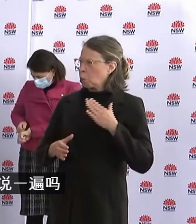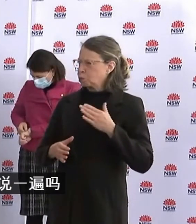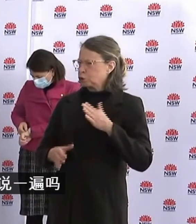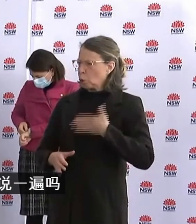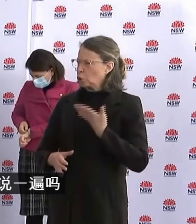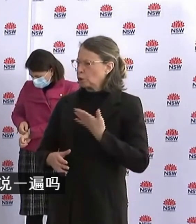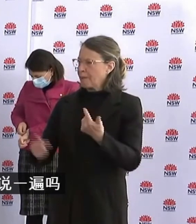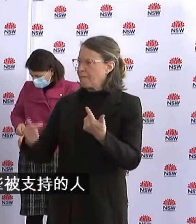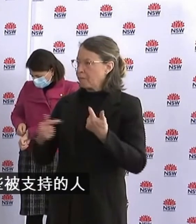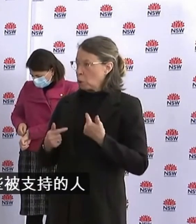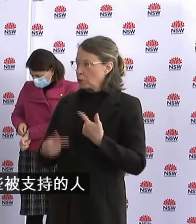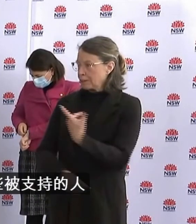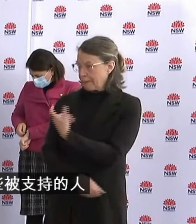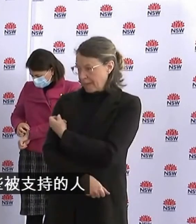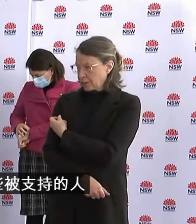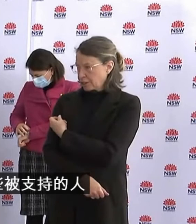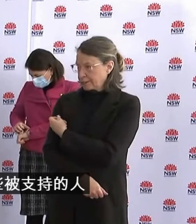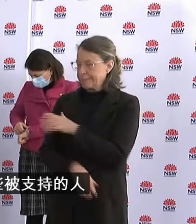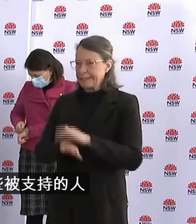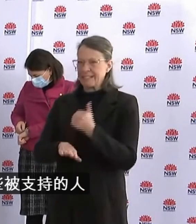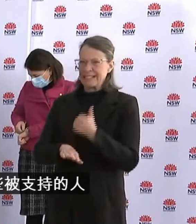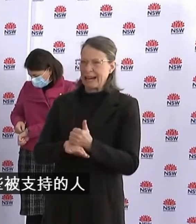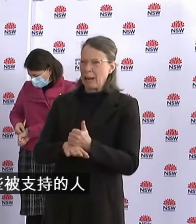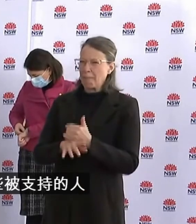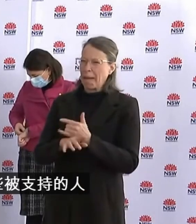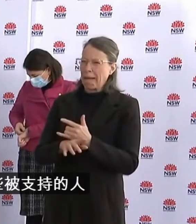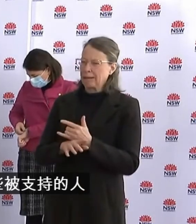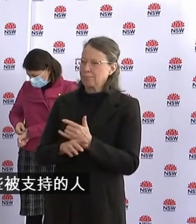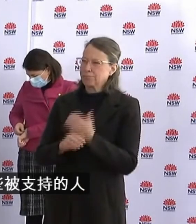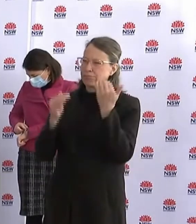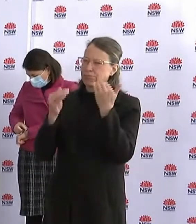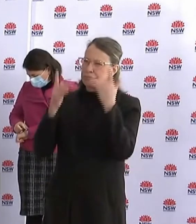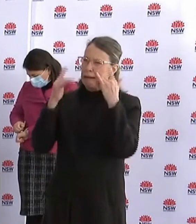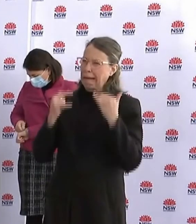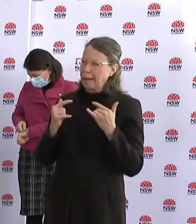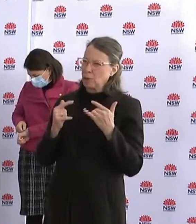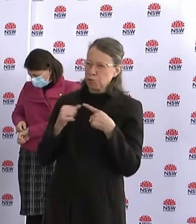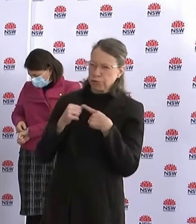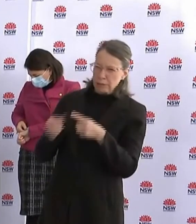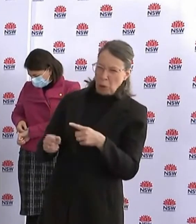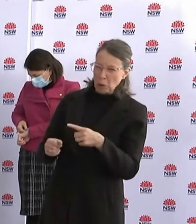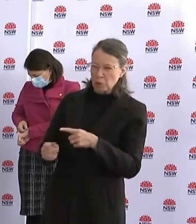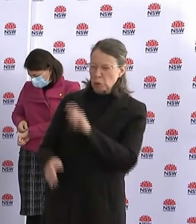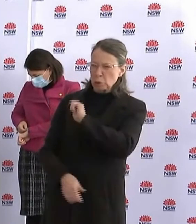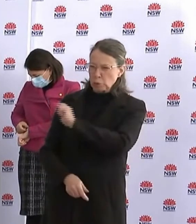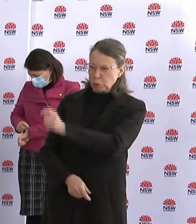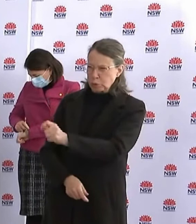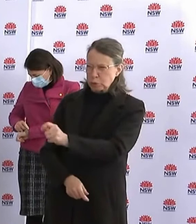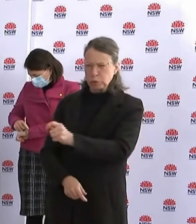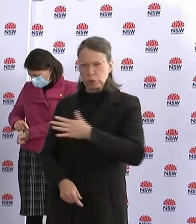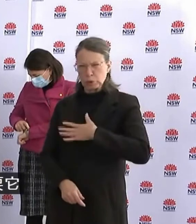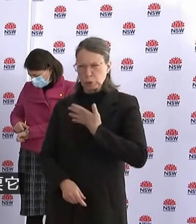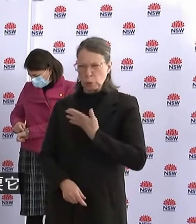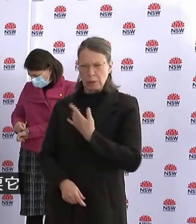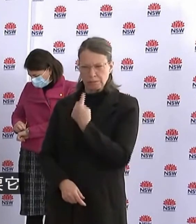vaccination. I'm sorry, can you say that again? There's a class action for people who are being who have been made mandatorily to